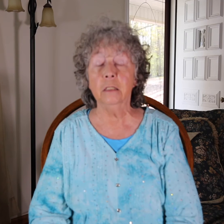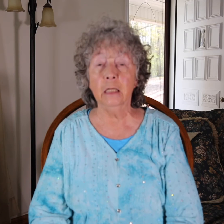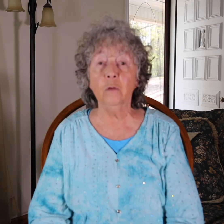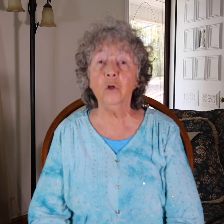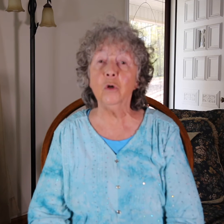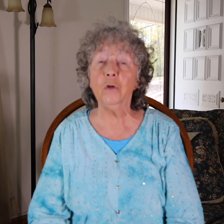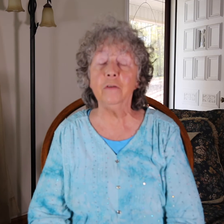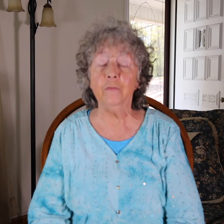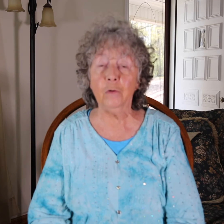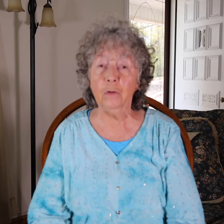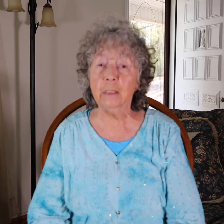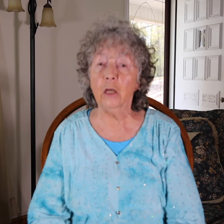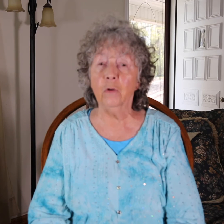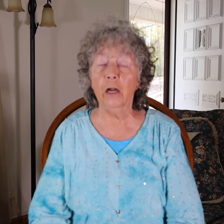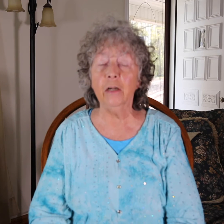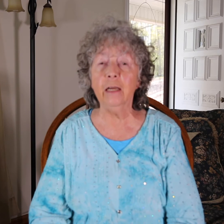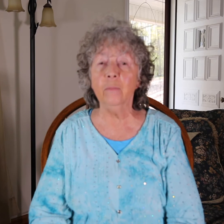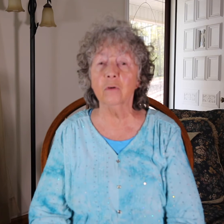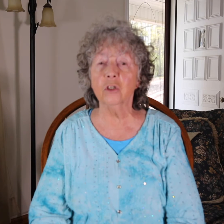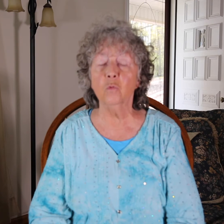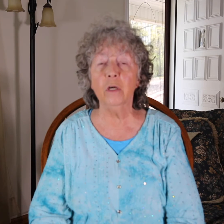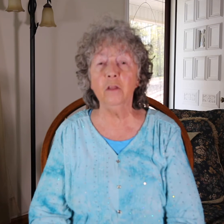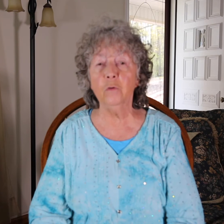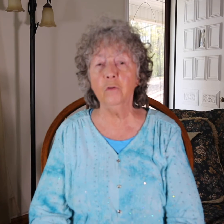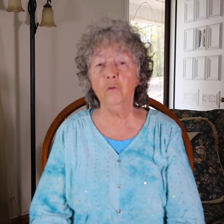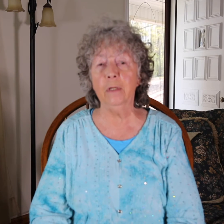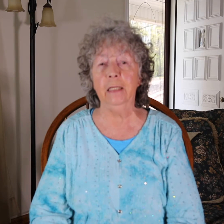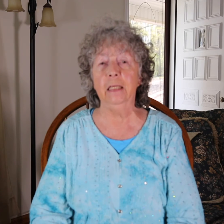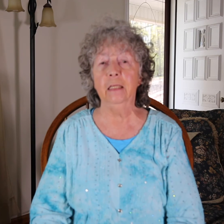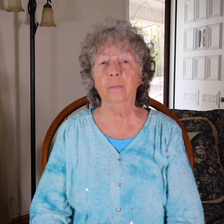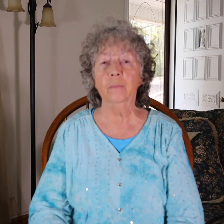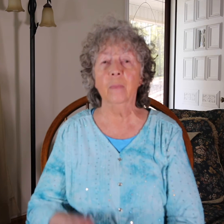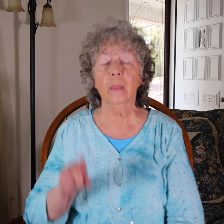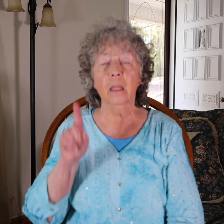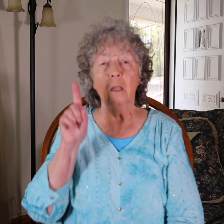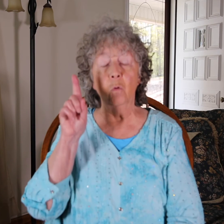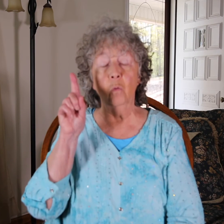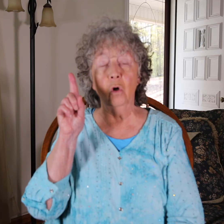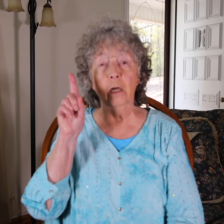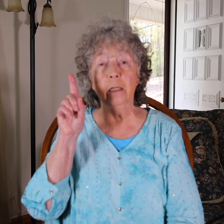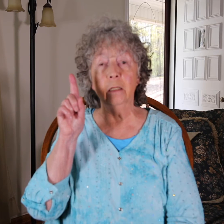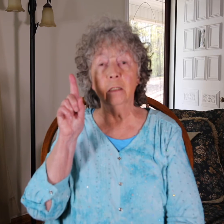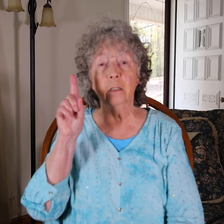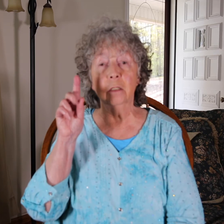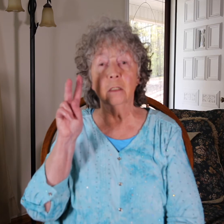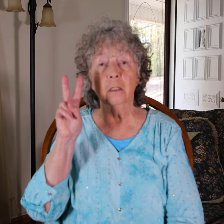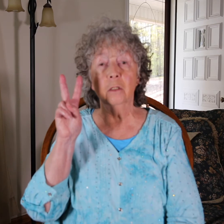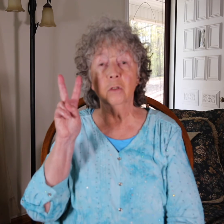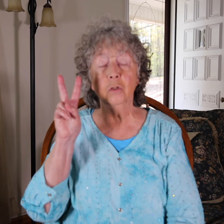Today we're going to focus on our numbers 1 through 20. 1, 2,